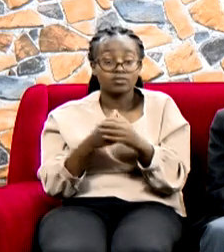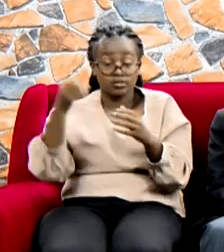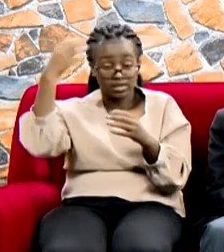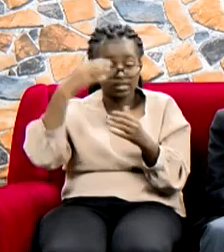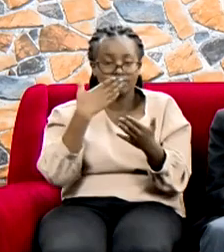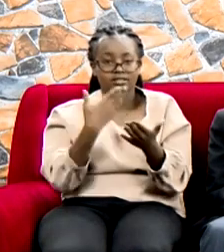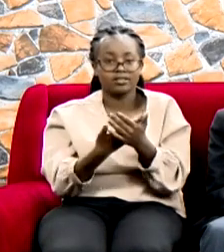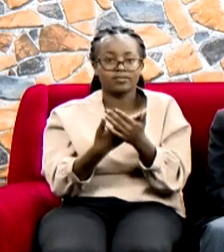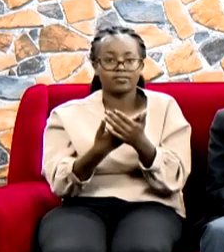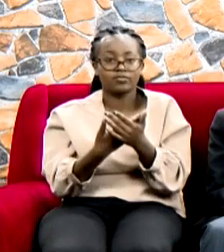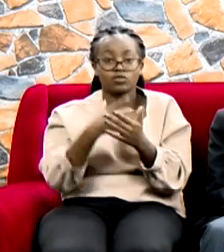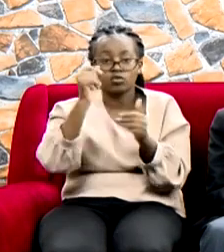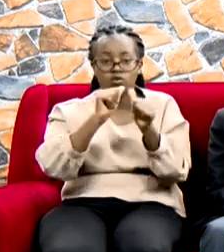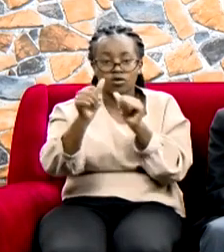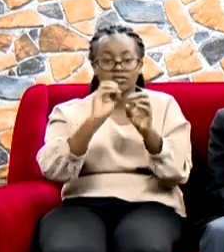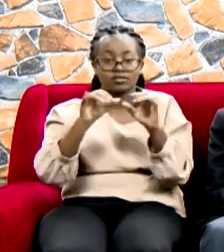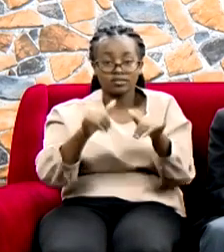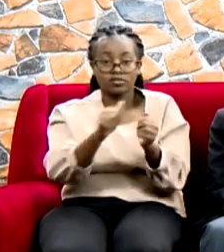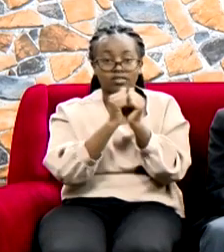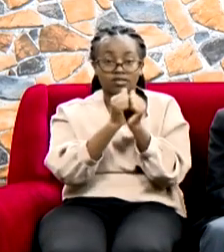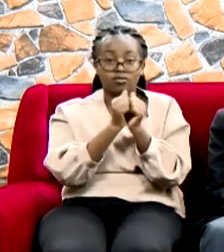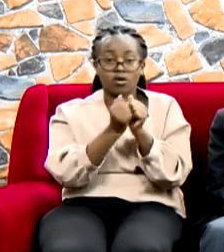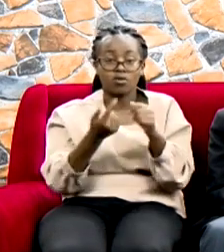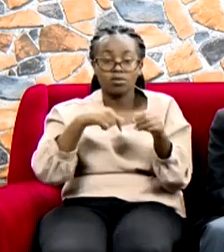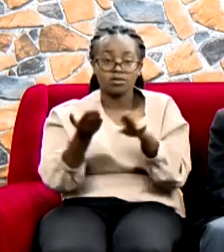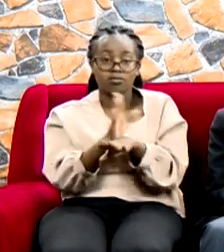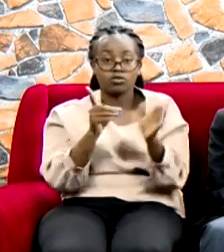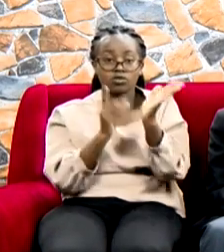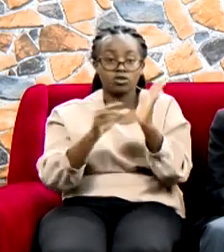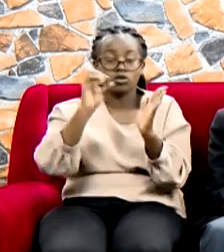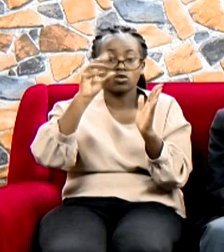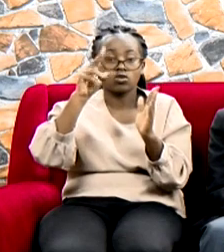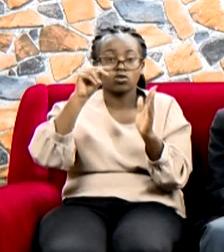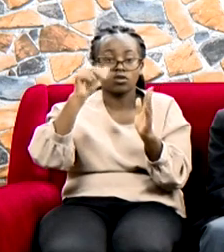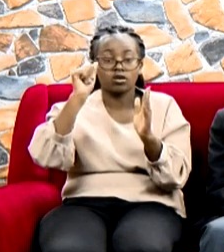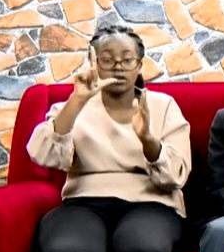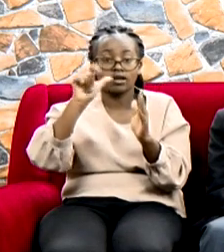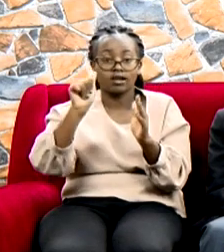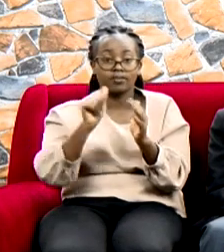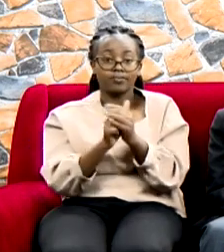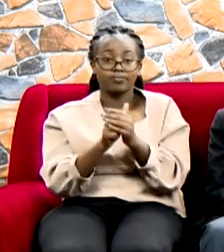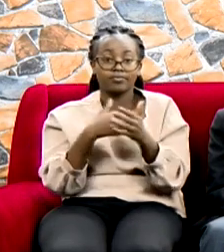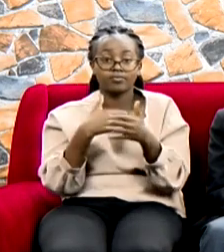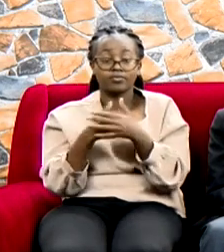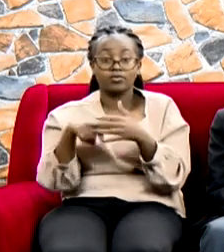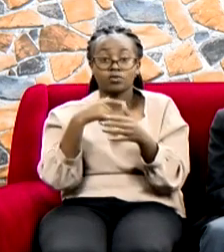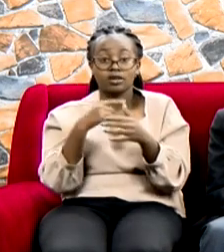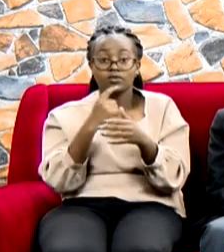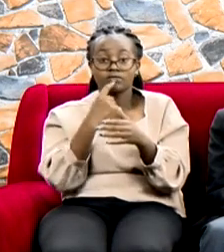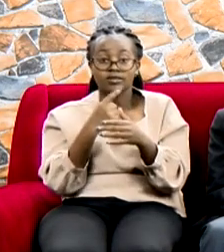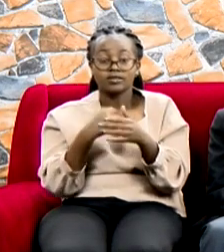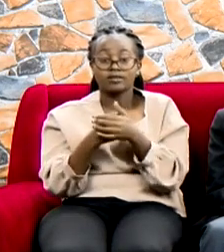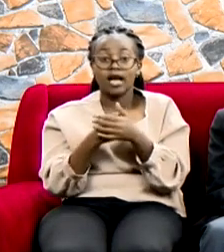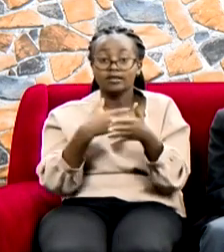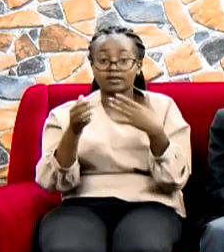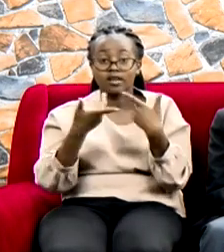and I appreciate. So don't go away, stay with us, and we shall be right back with Dr.John Onala. And we would like to say also thank you. We are